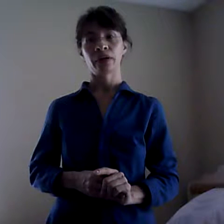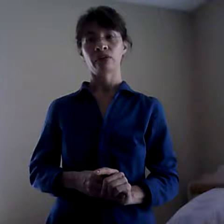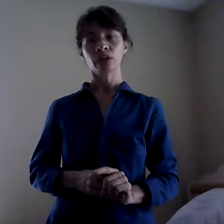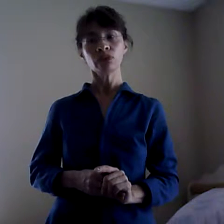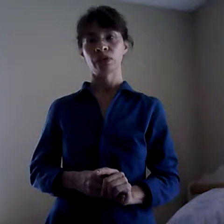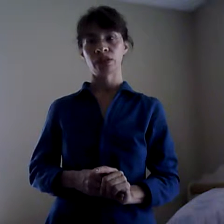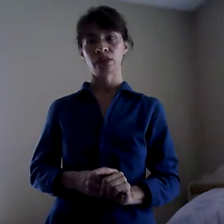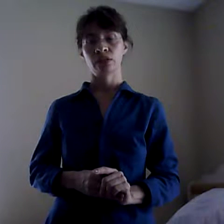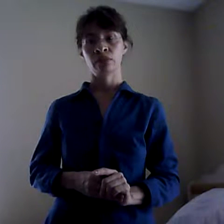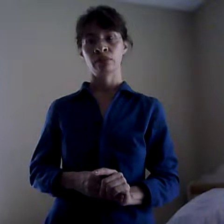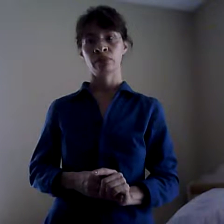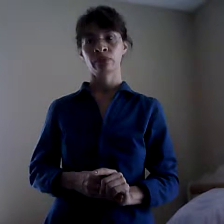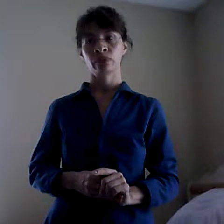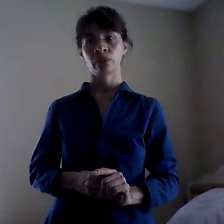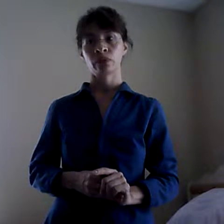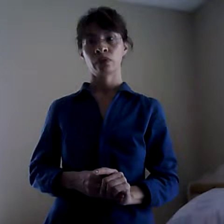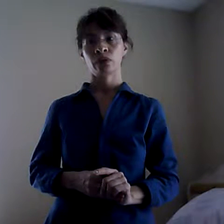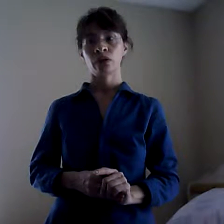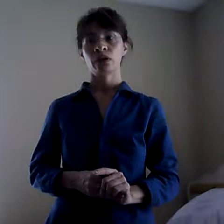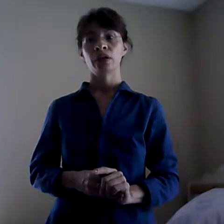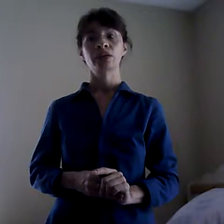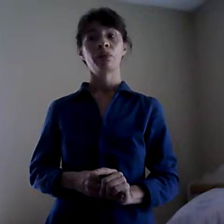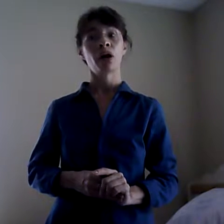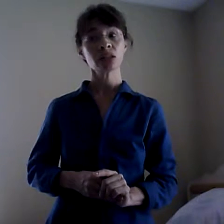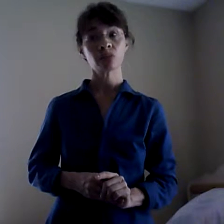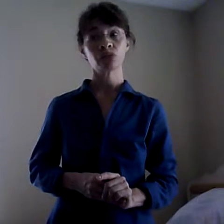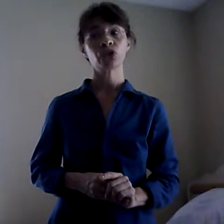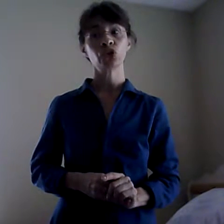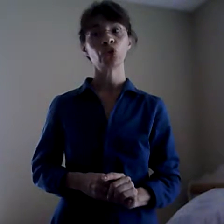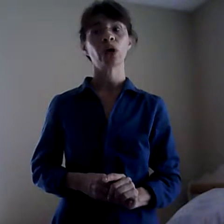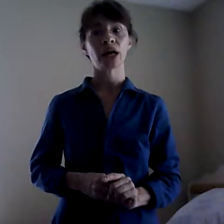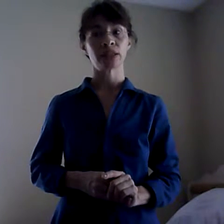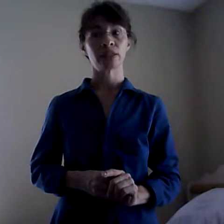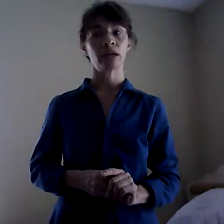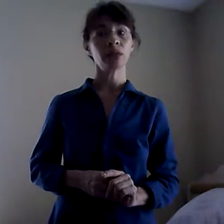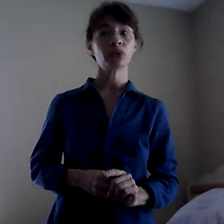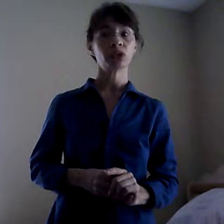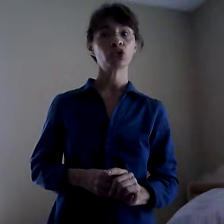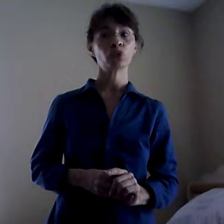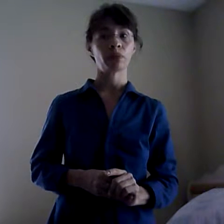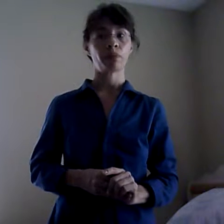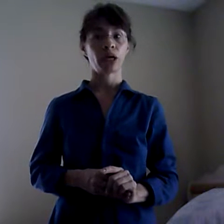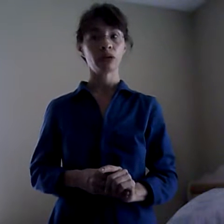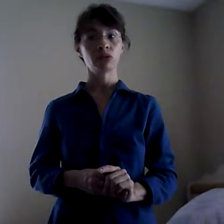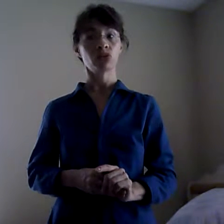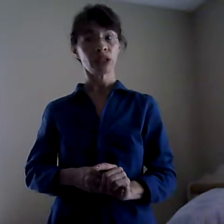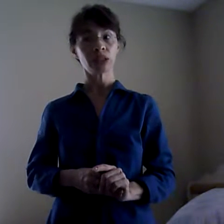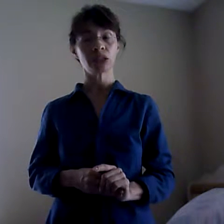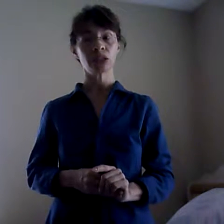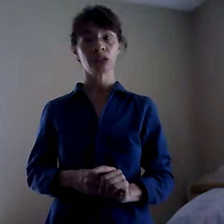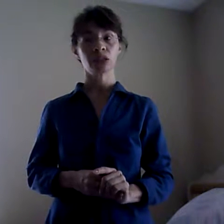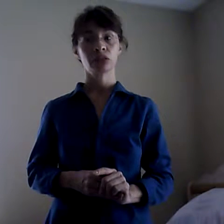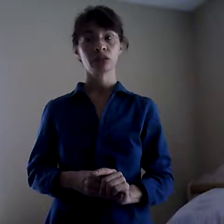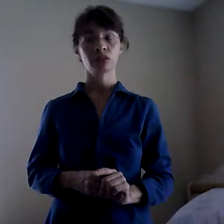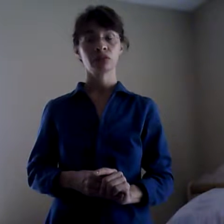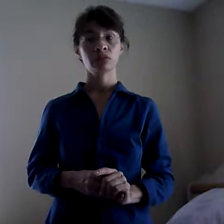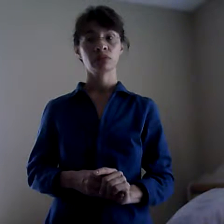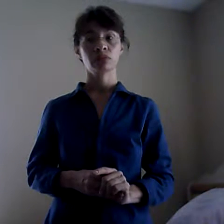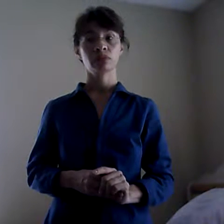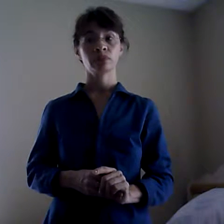any benefit, is it possible for you to add that money to my pay rate? Well,